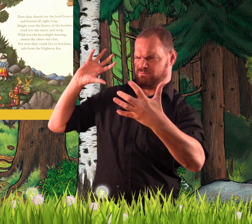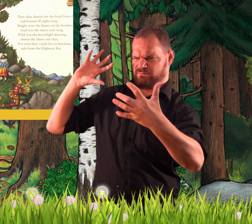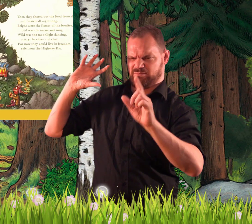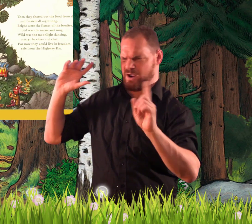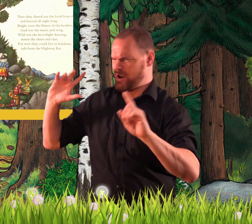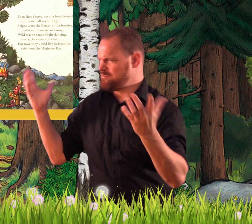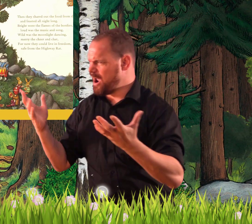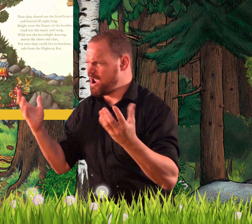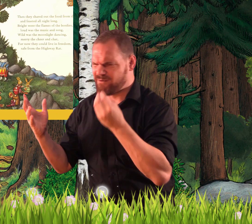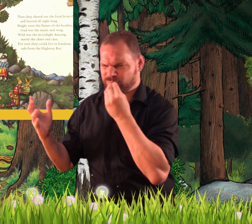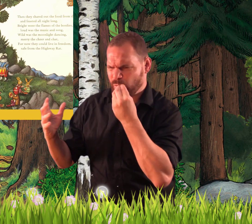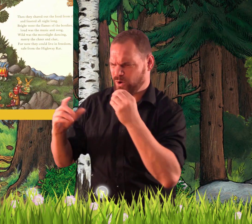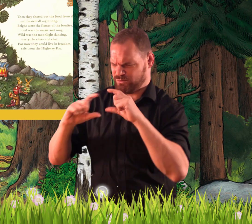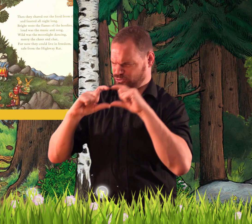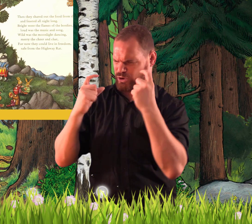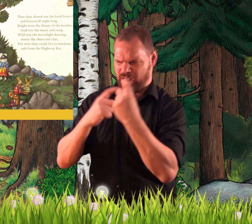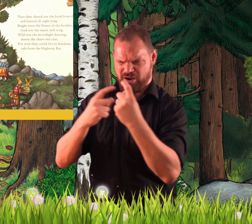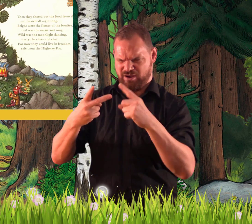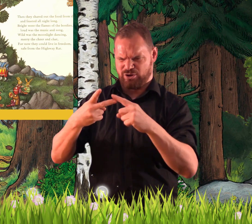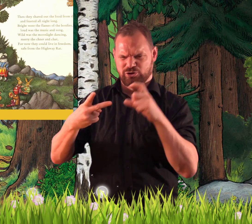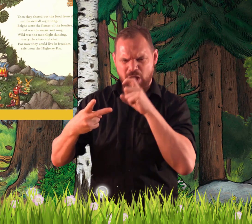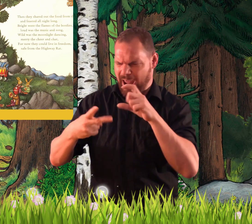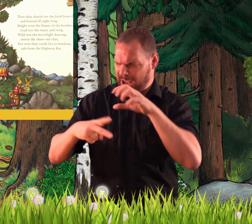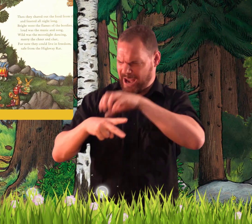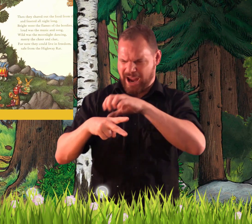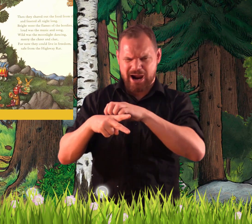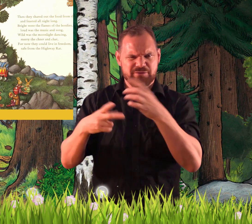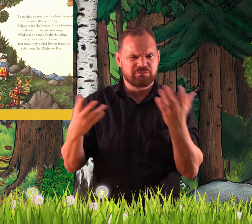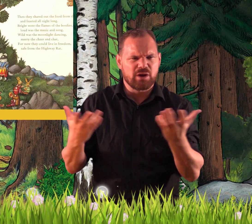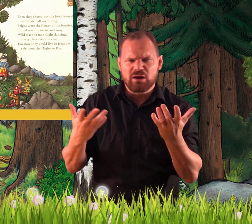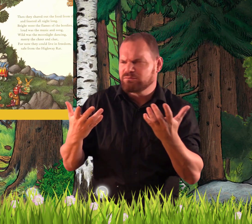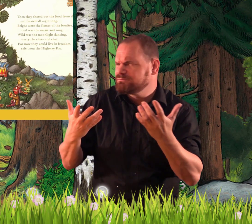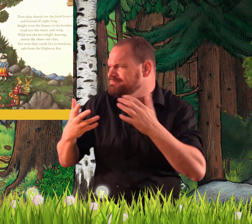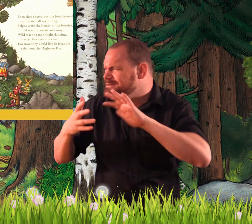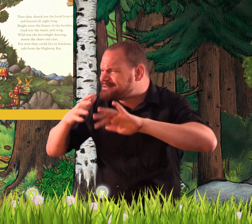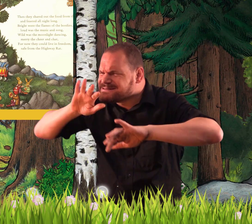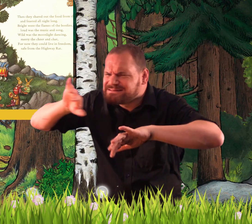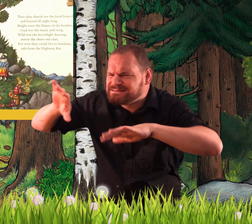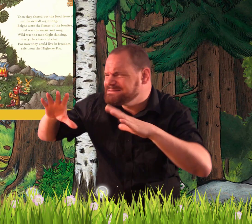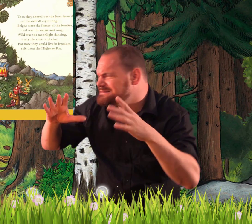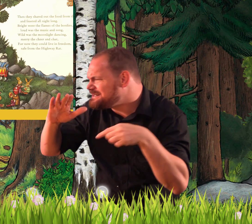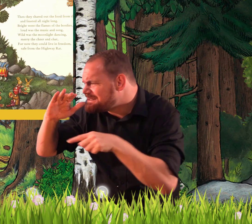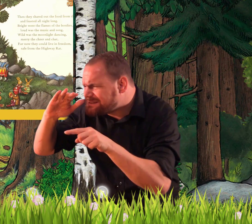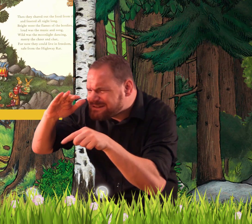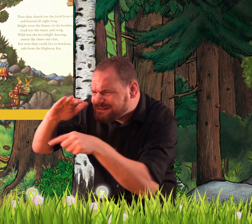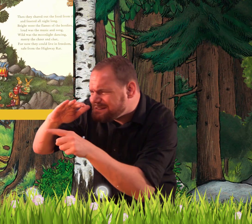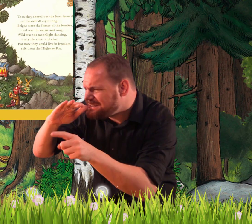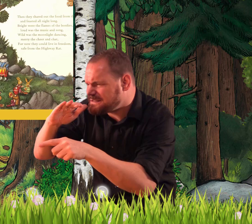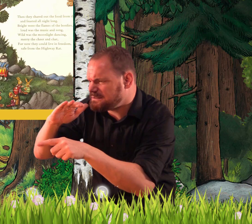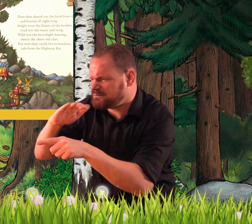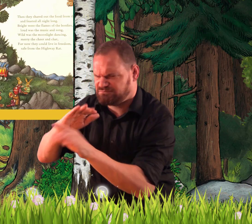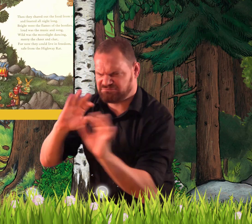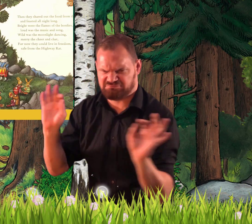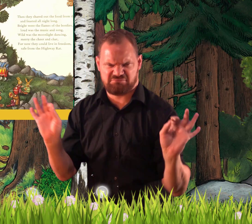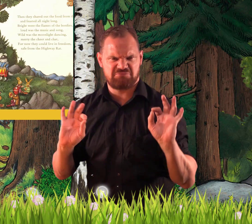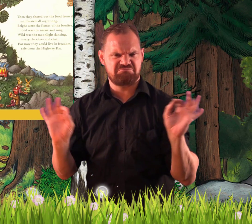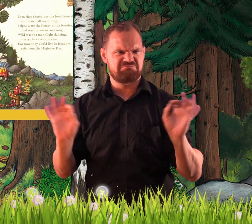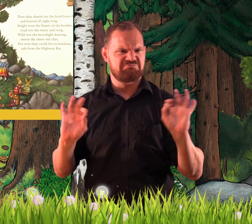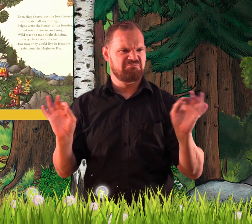to wonder. Where's all the food? The donuts, the chocolate, the cake? The highway